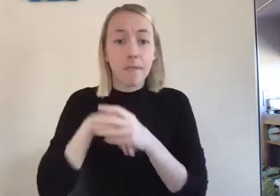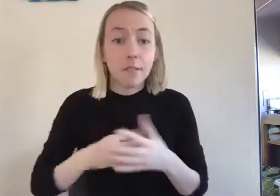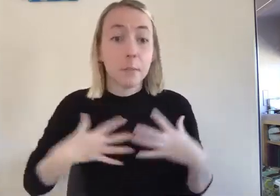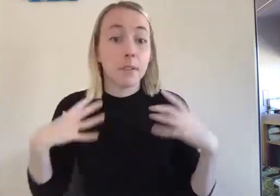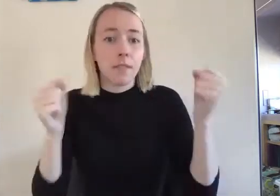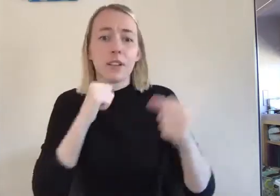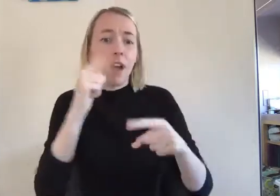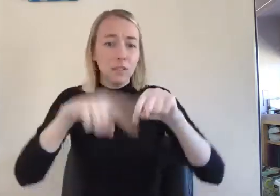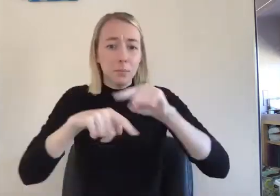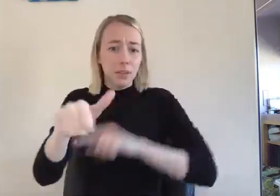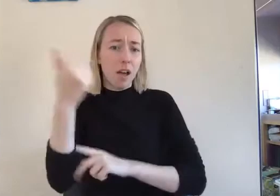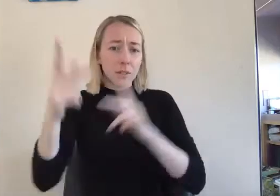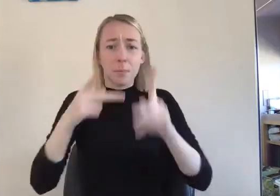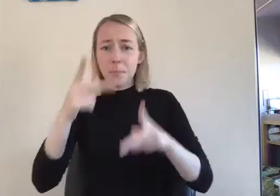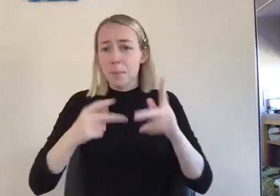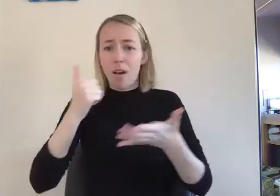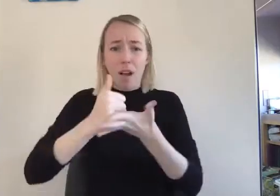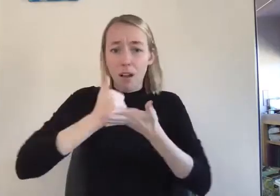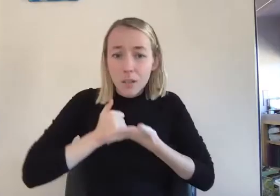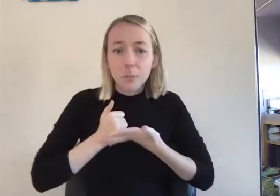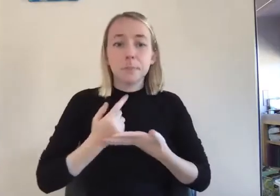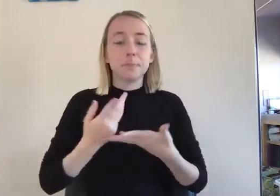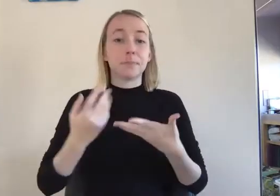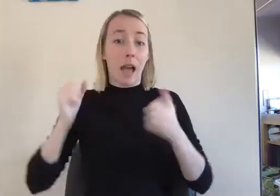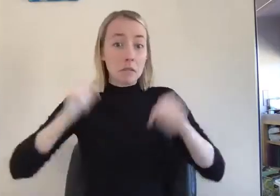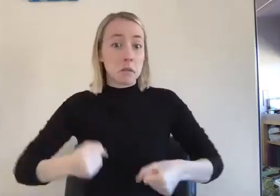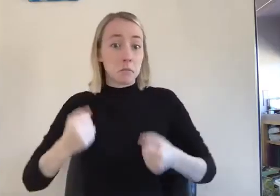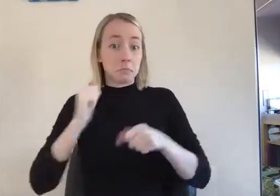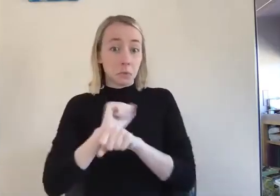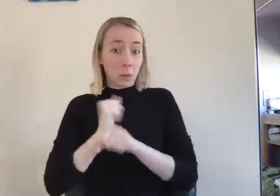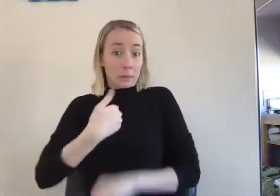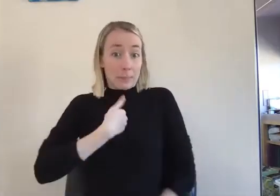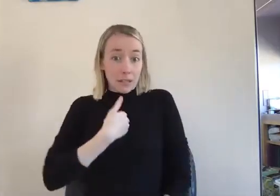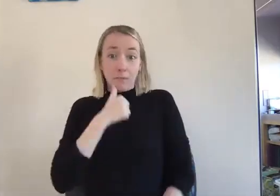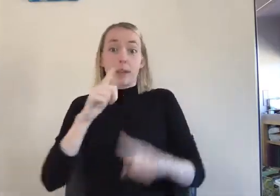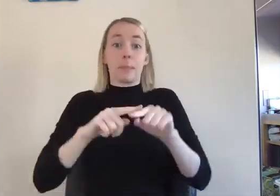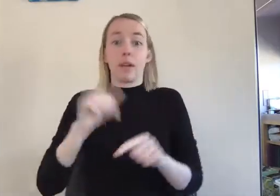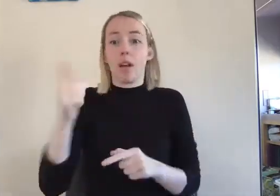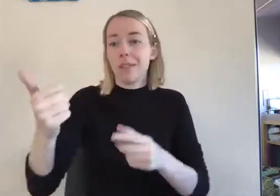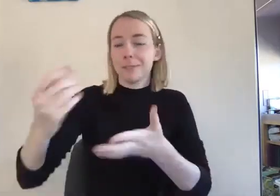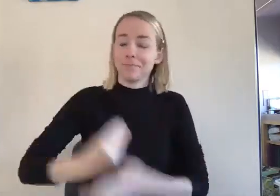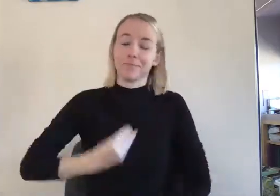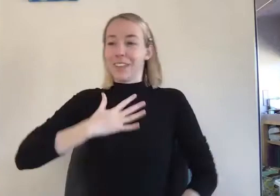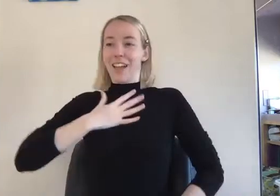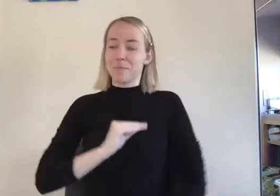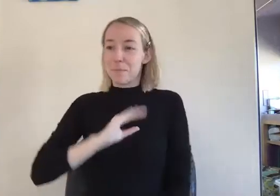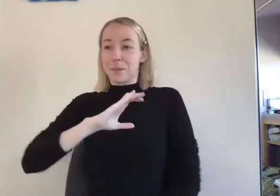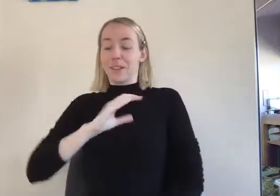in my own recovery and to not depend on other people to do what I can do for myself. I'm not depending on someone else to make me feel good, make me feel